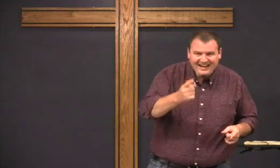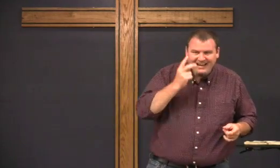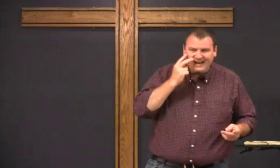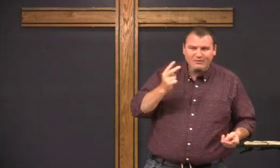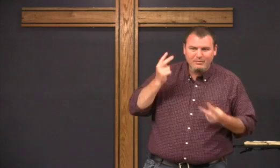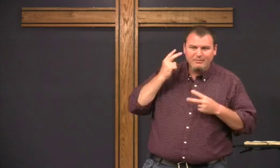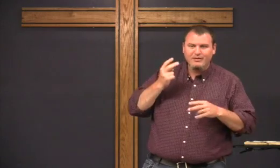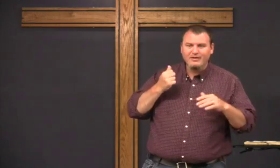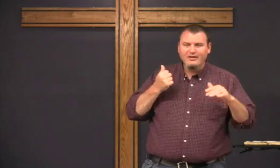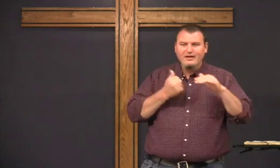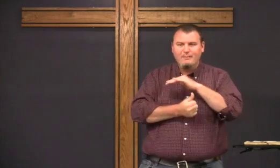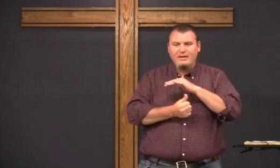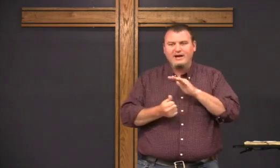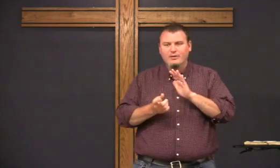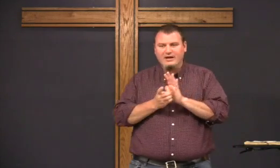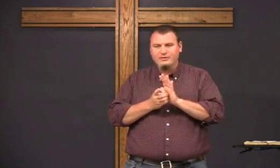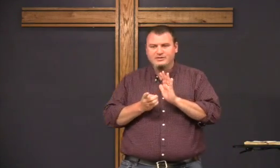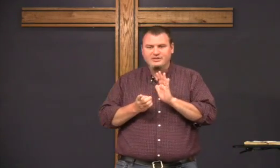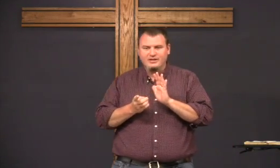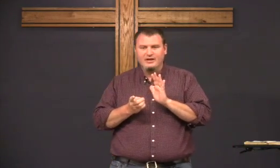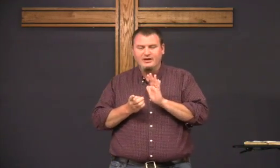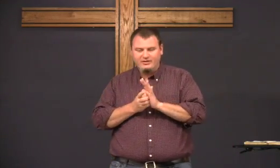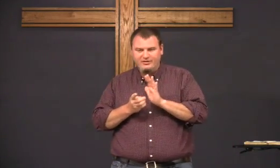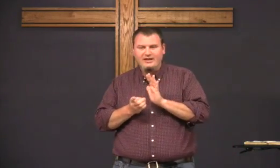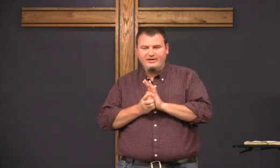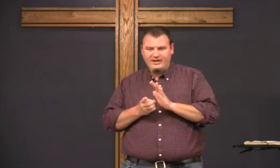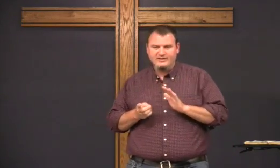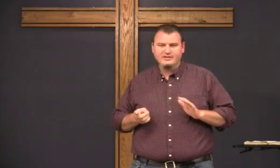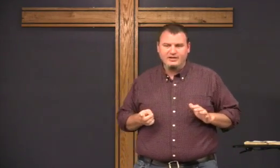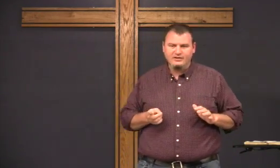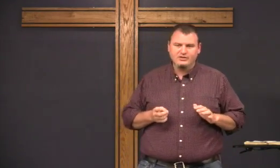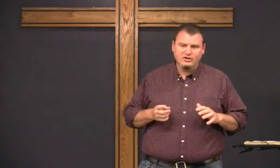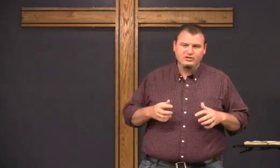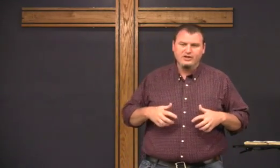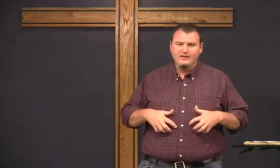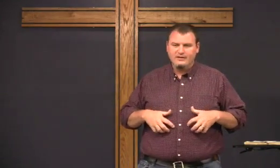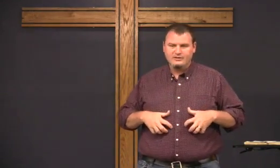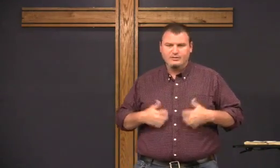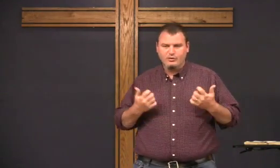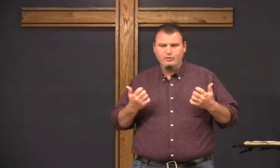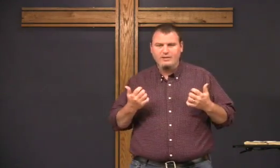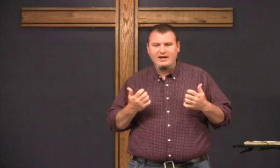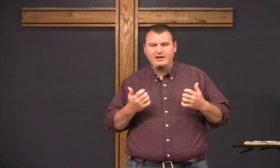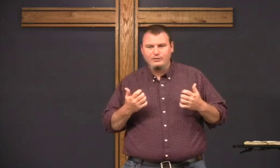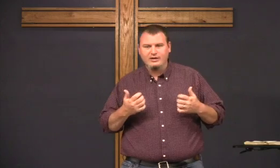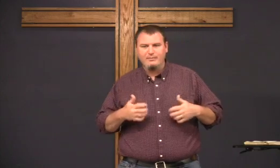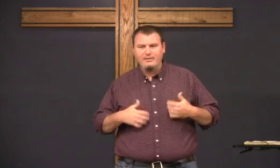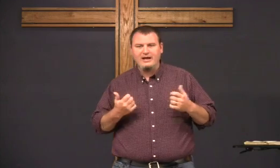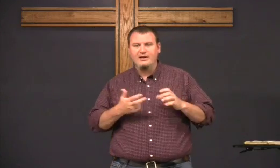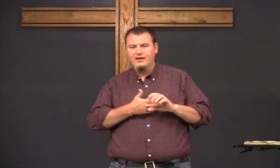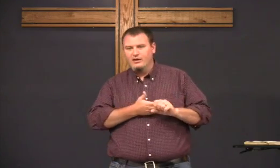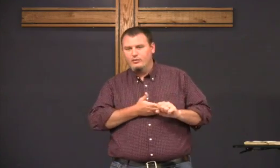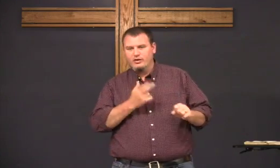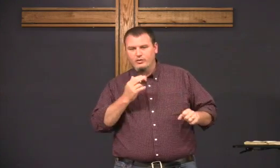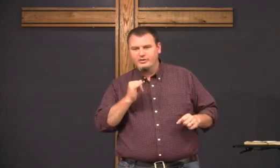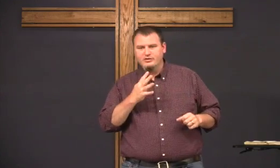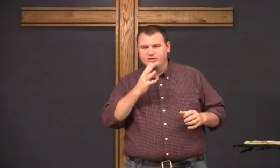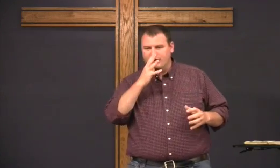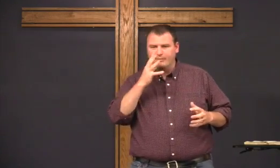I remember back when I was under David Hanson here at church, there's someone who got mad, wanted to quit their job. The